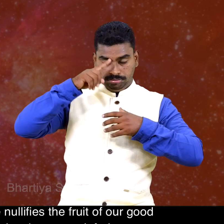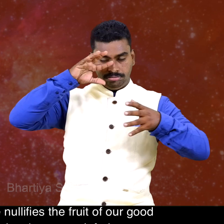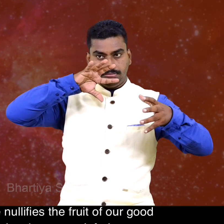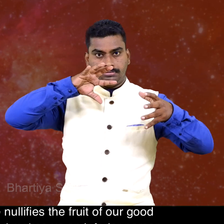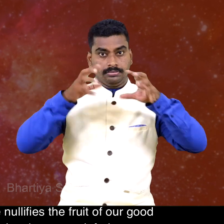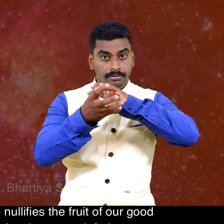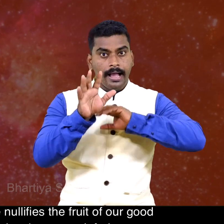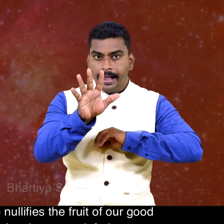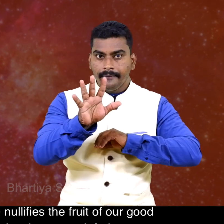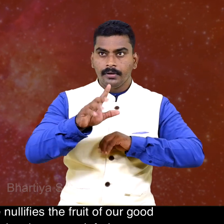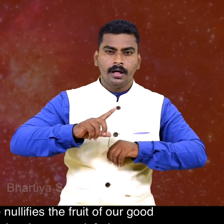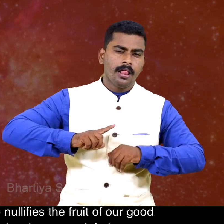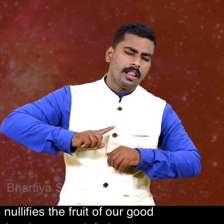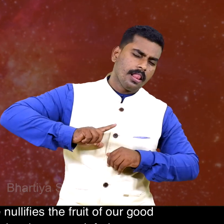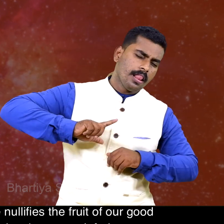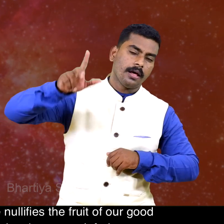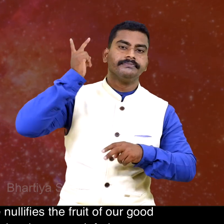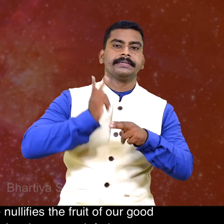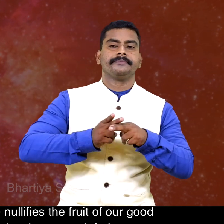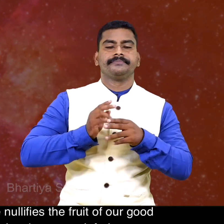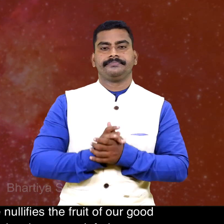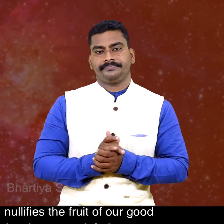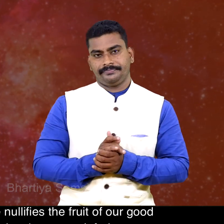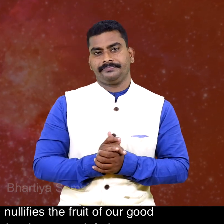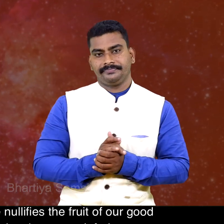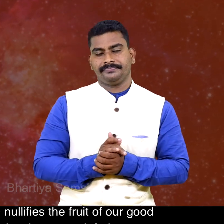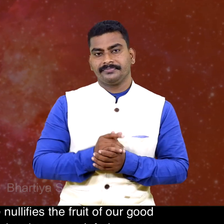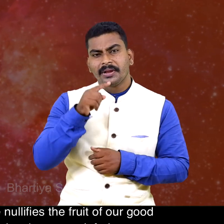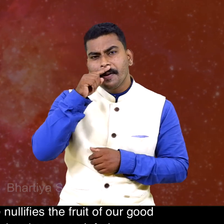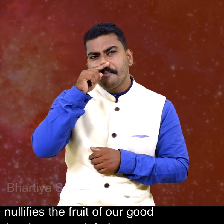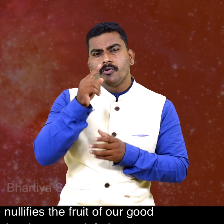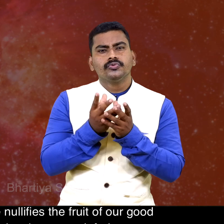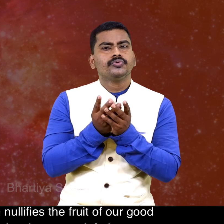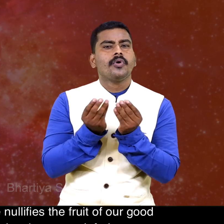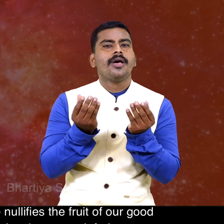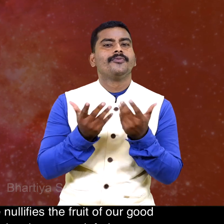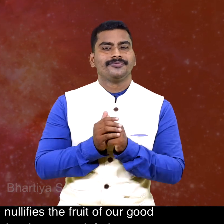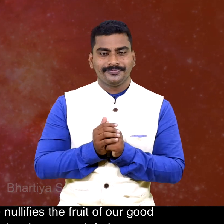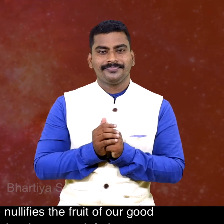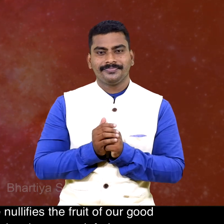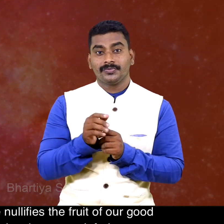Pride nullifies the fruit of our good karma and makes us an inferior